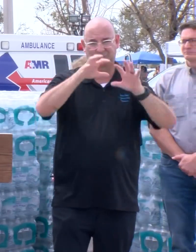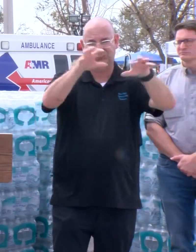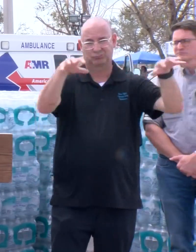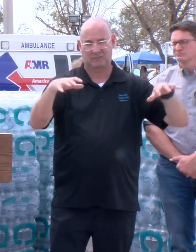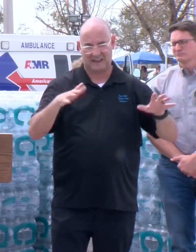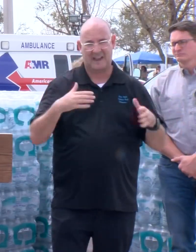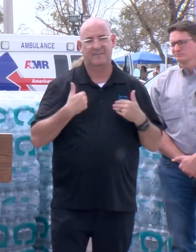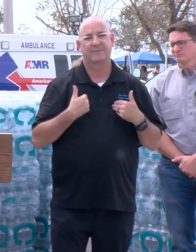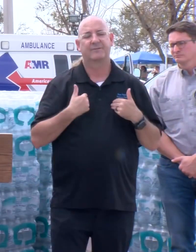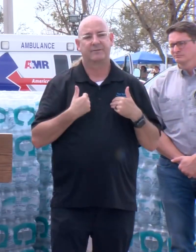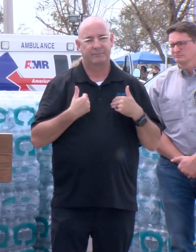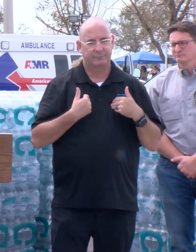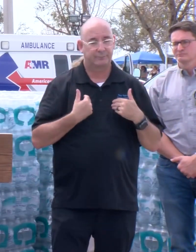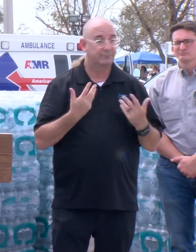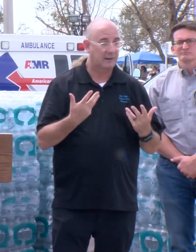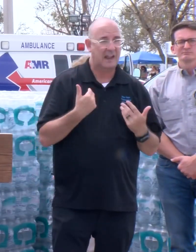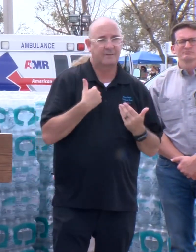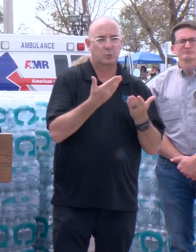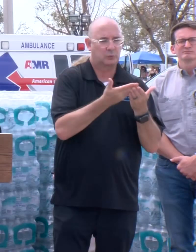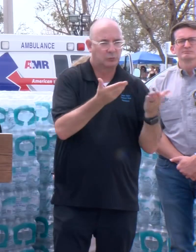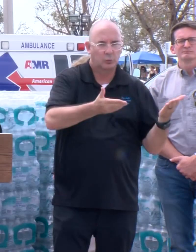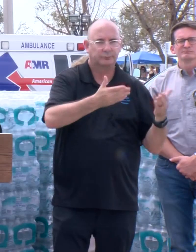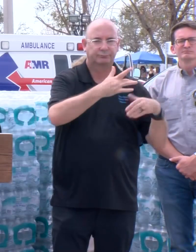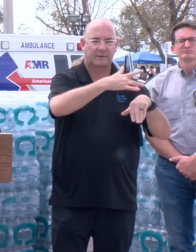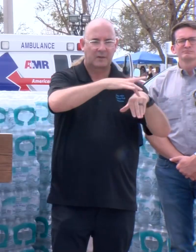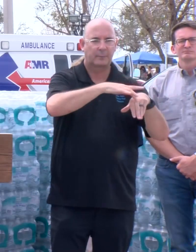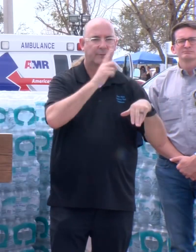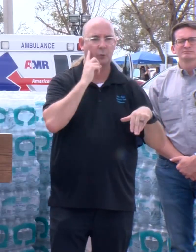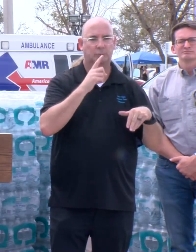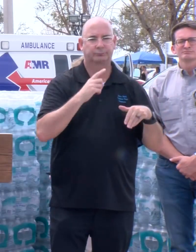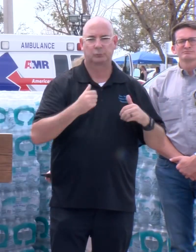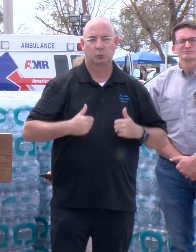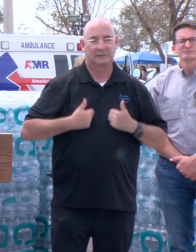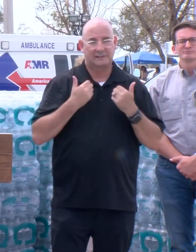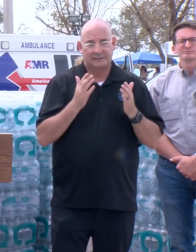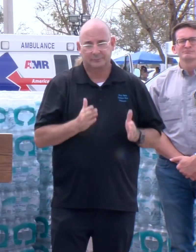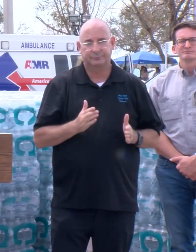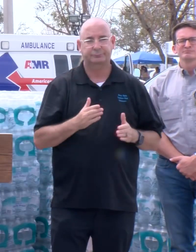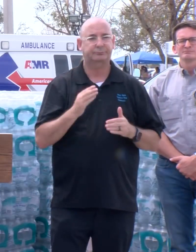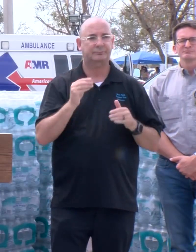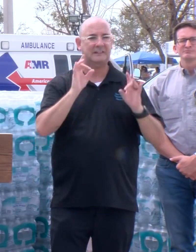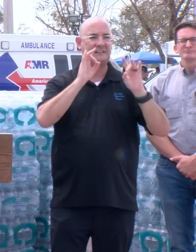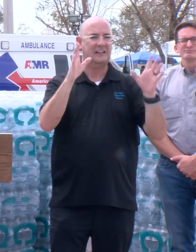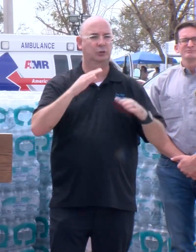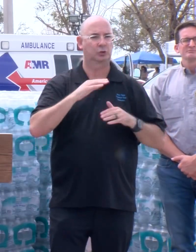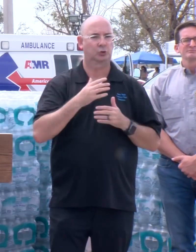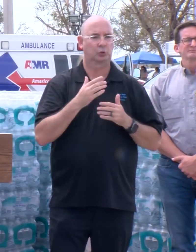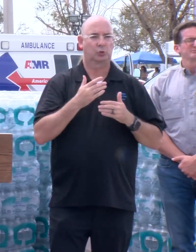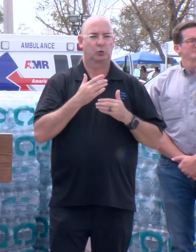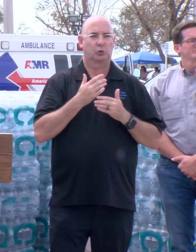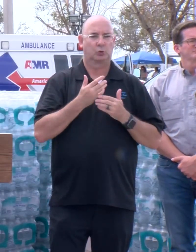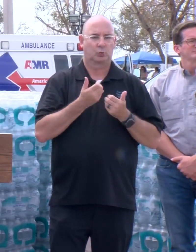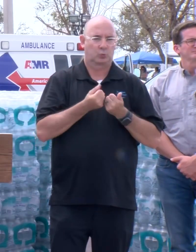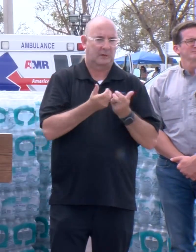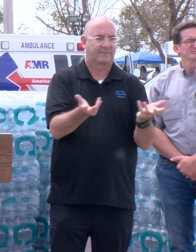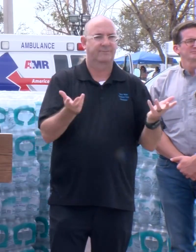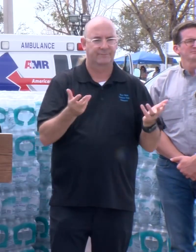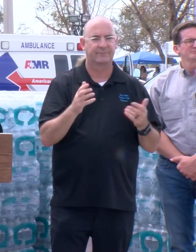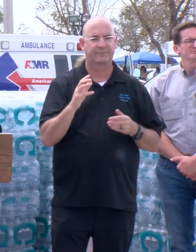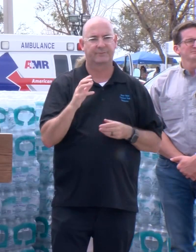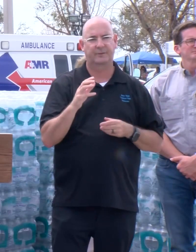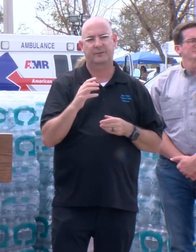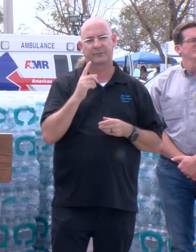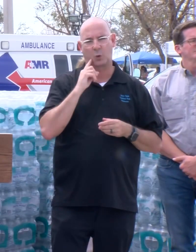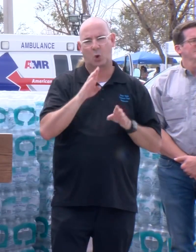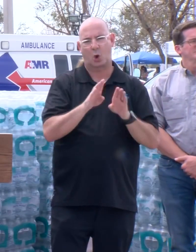residents across Central and Southwest Florida. All DRC sites are open daily from 9 a.m. to 6 p.m. That's